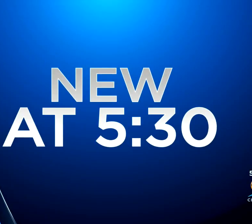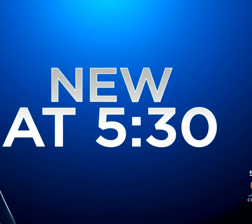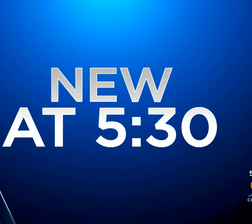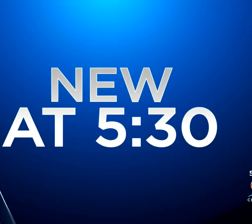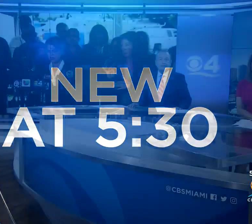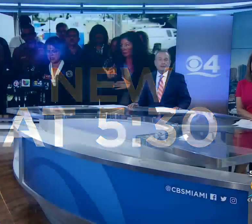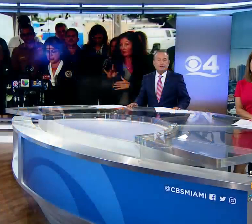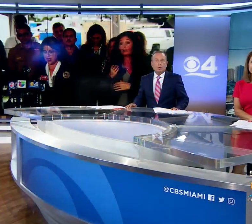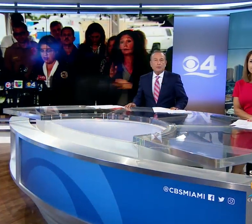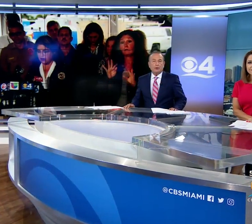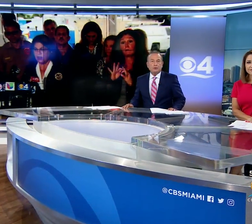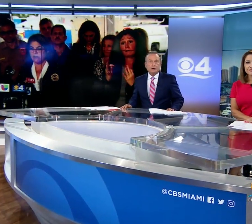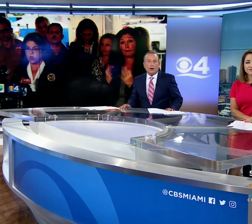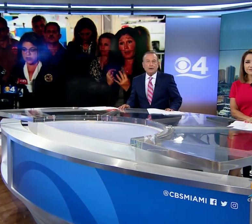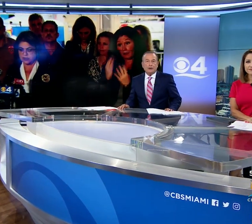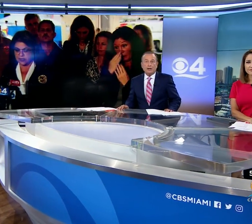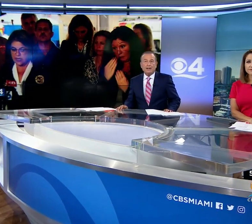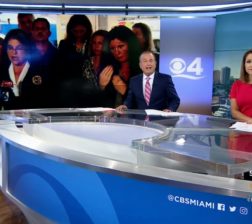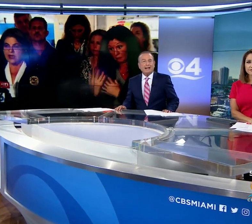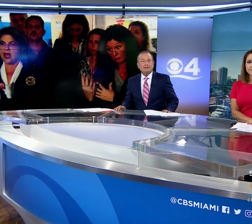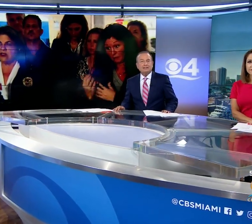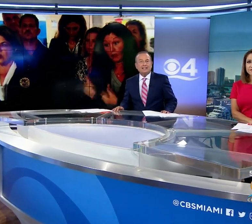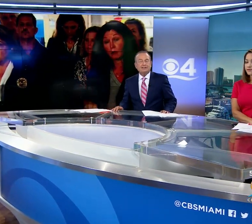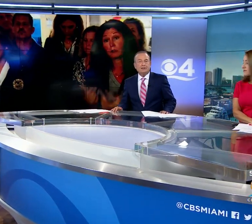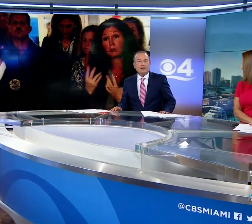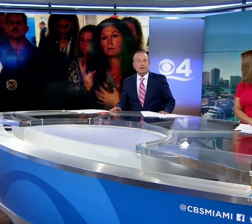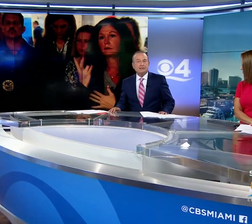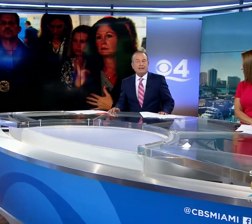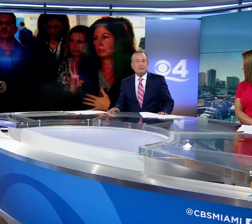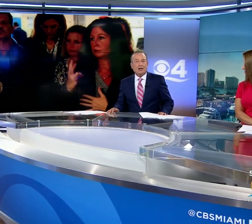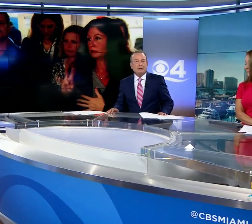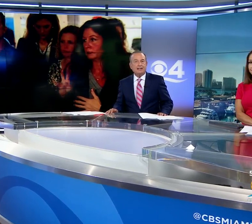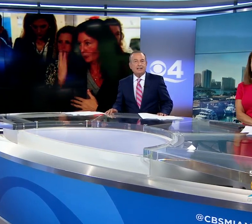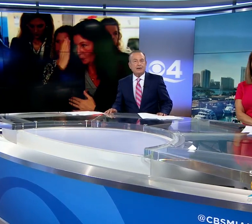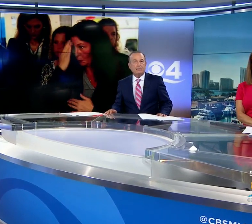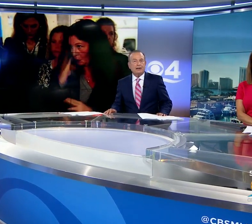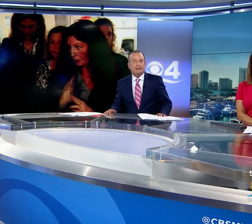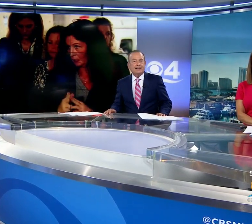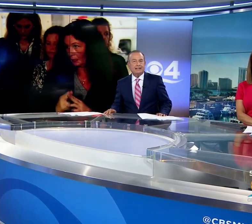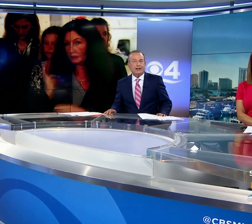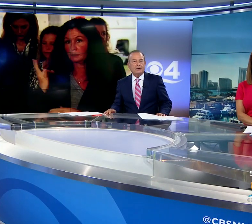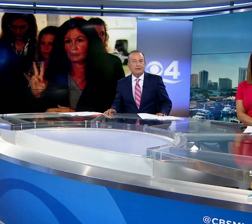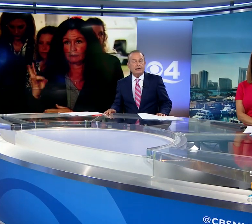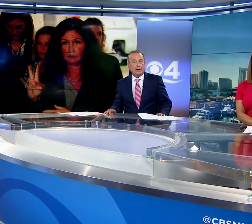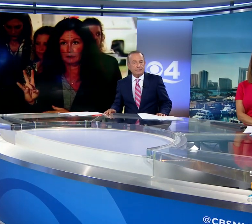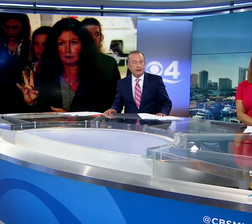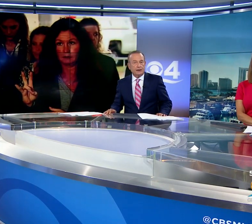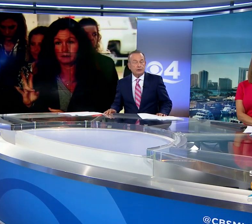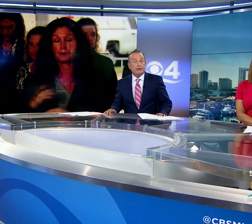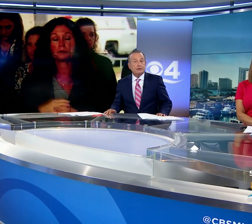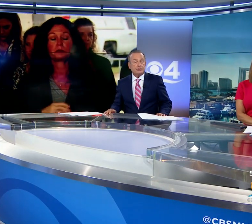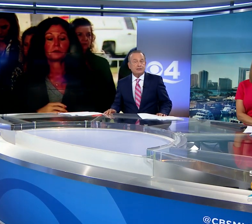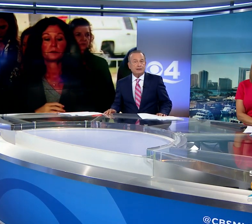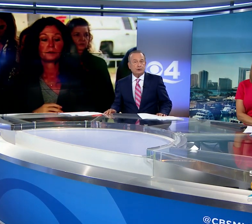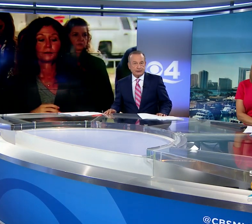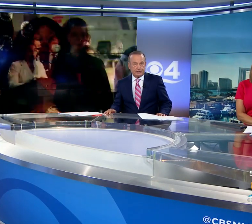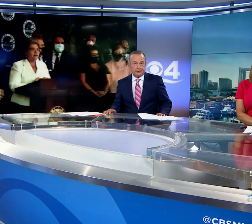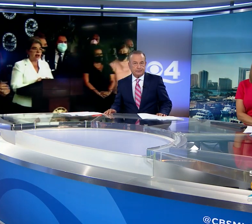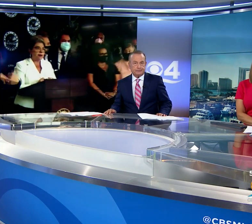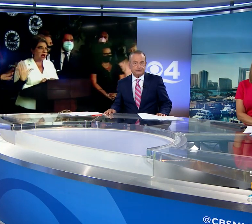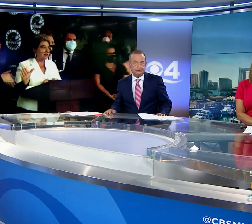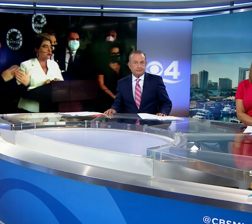NOAH AT 530, SHE'S THE WOMAN WHO'S GARNERED A LOT OF ATTENTION BY THE SIDE OF MIAMI-DADE COUNTY MAYOR DANIELA LAVINE CAVA DURING THE SURF